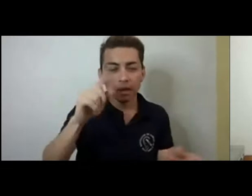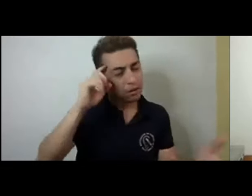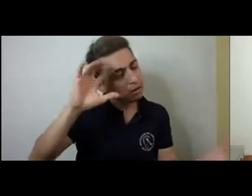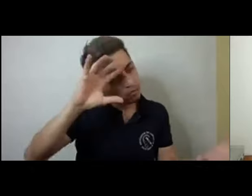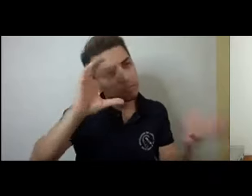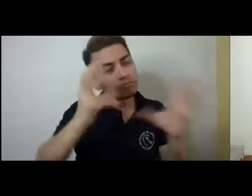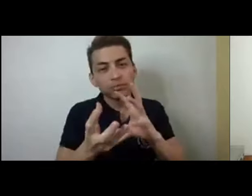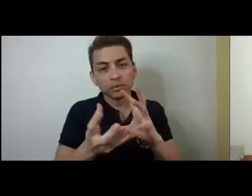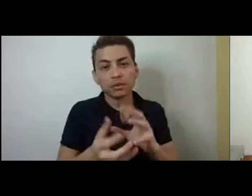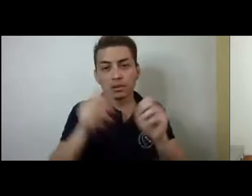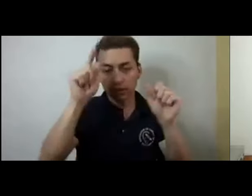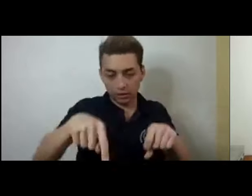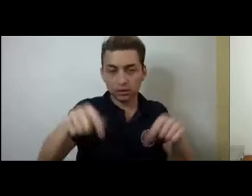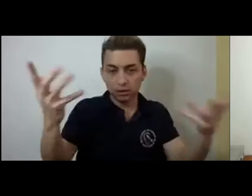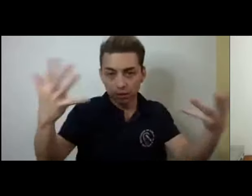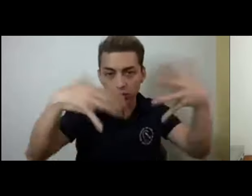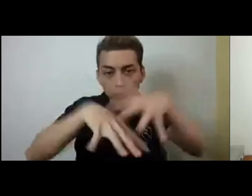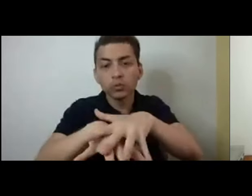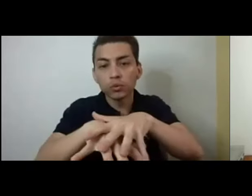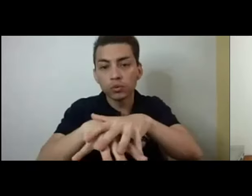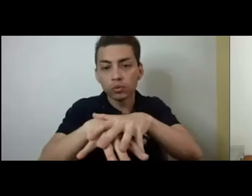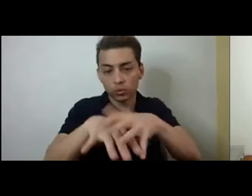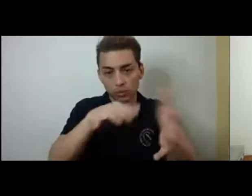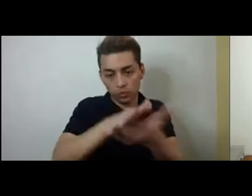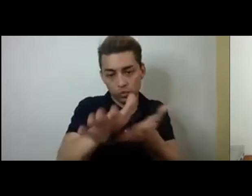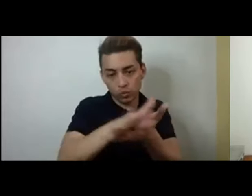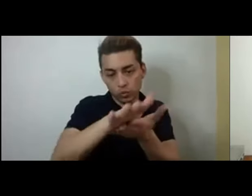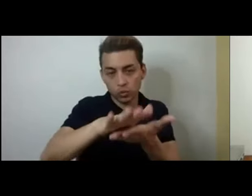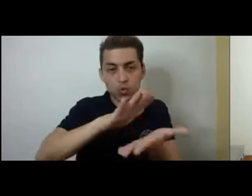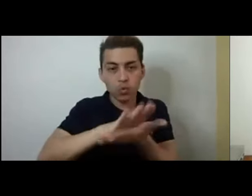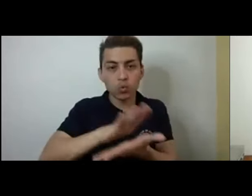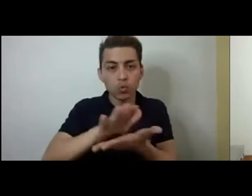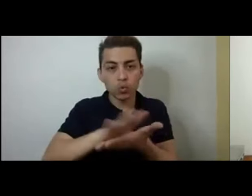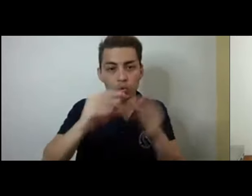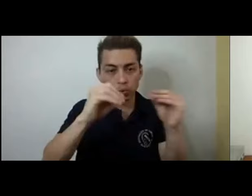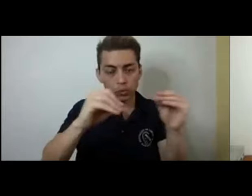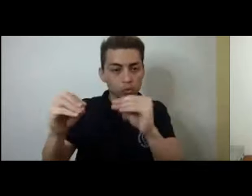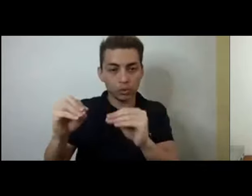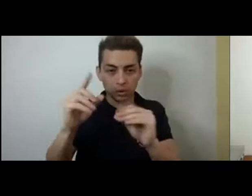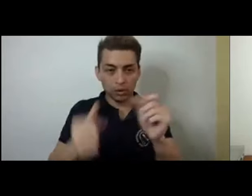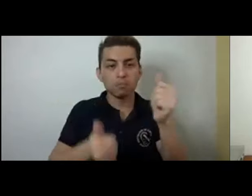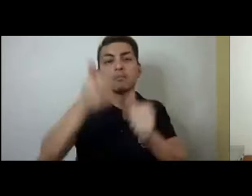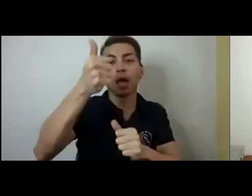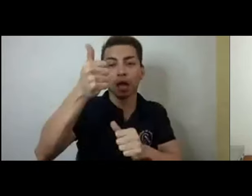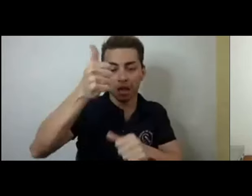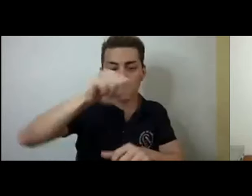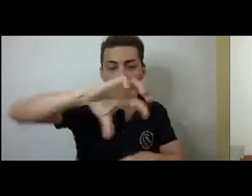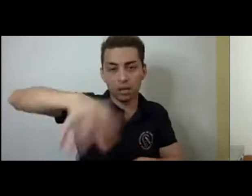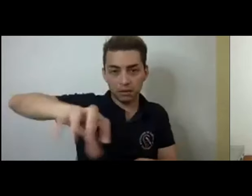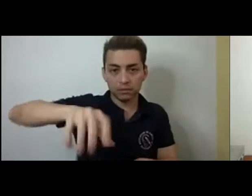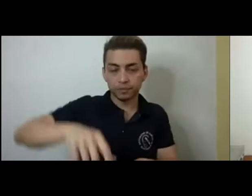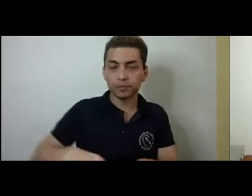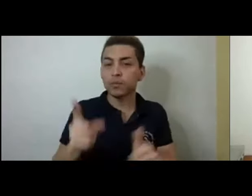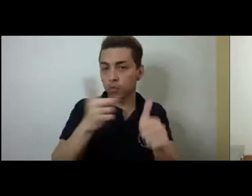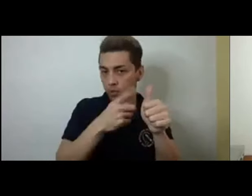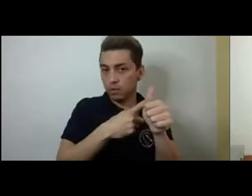inclusive education in response to other variables impacting the region. One endemic factor